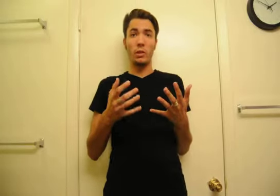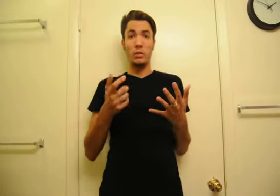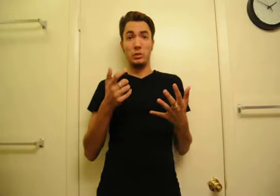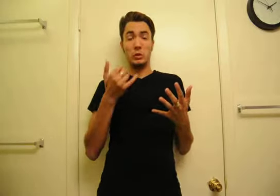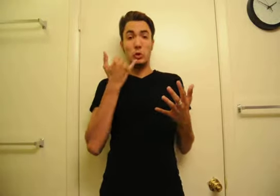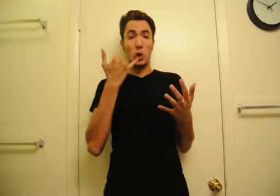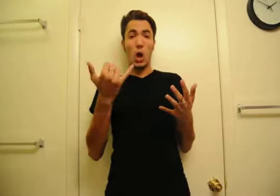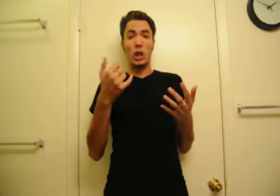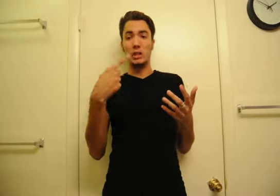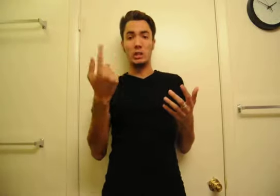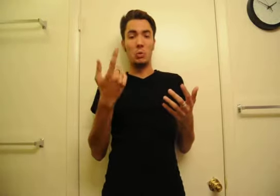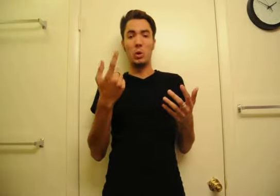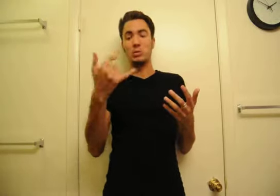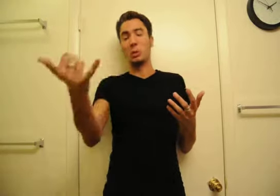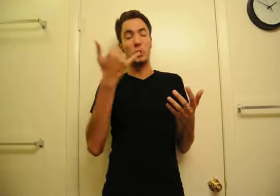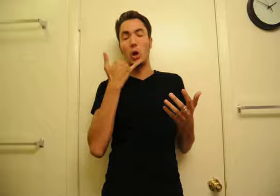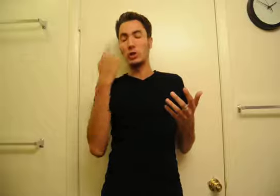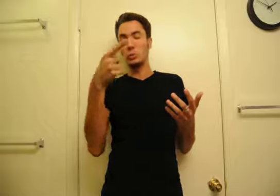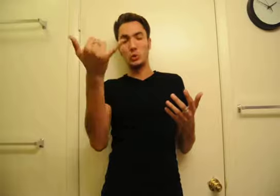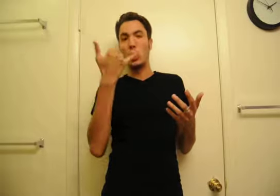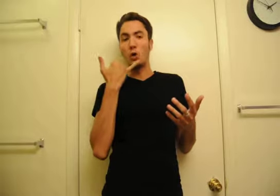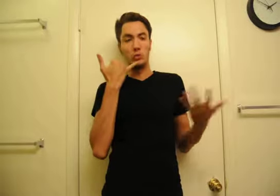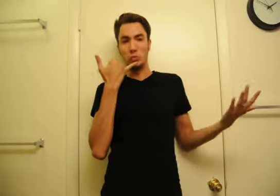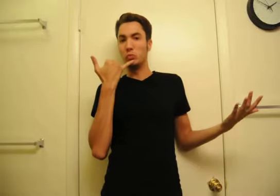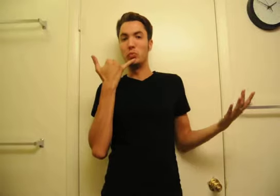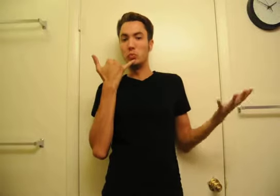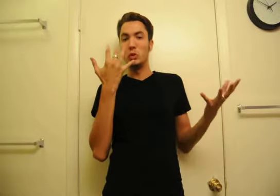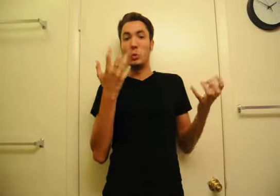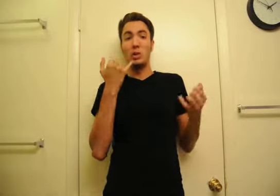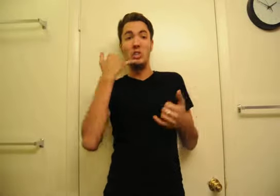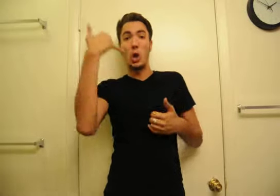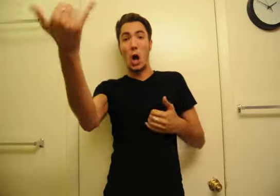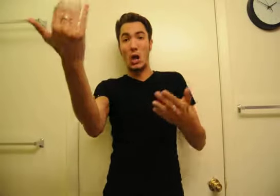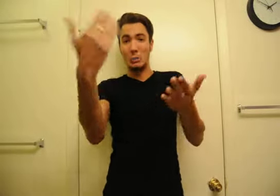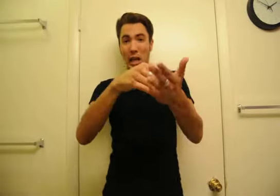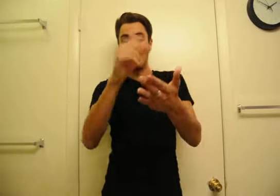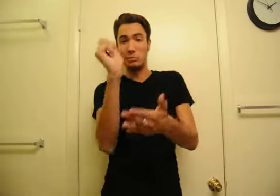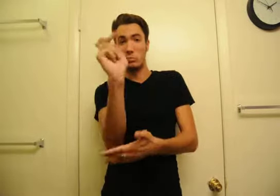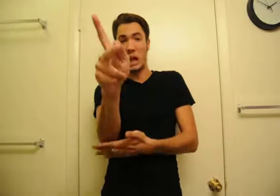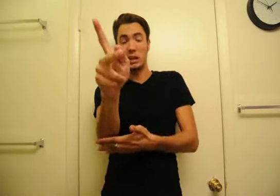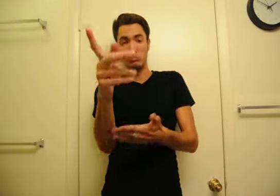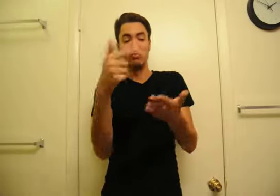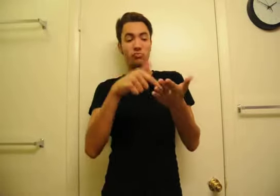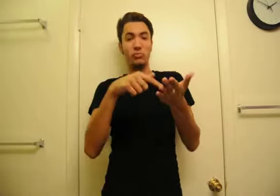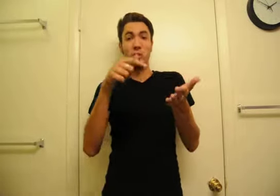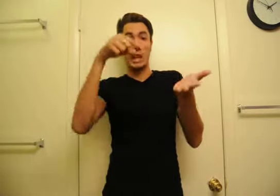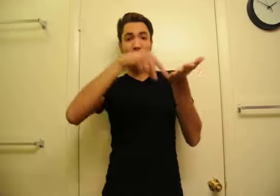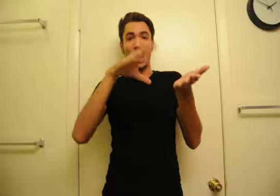recent calls list, so if you're trying to get through to somebody, just hit the call button again. Here's something that drives me crazy. When I call you and leave a message on your voicemail, I hear